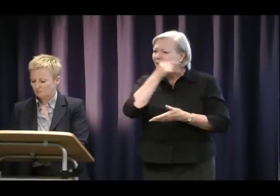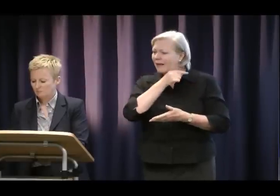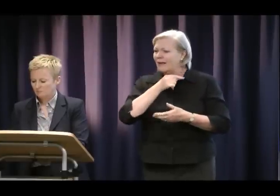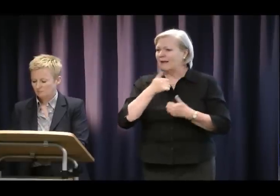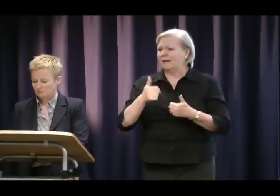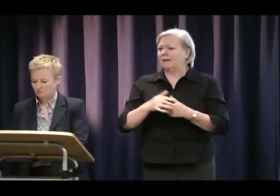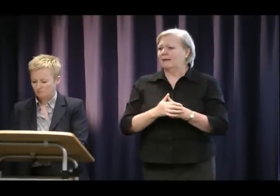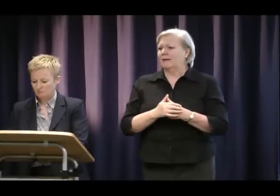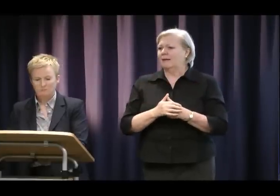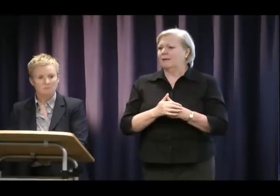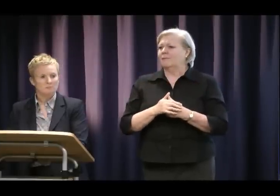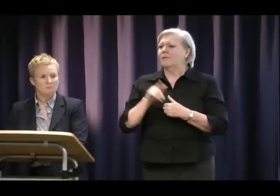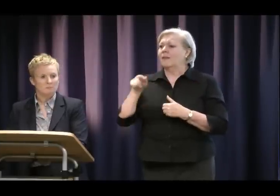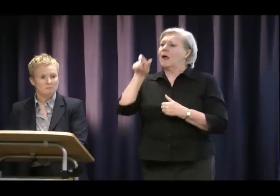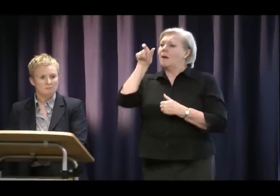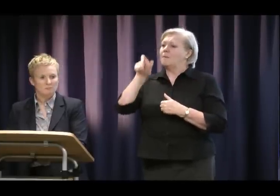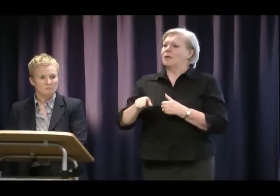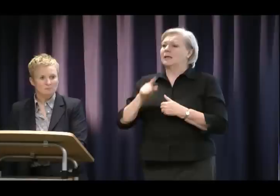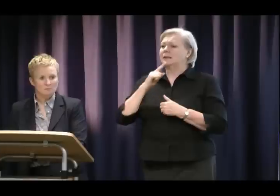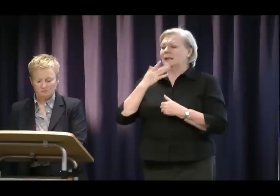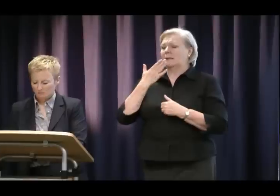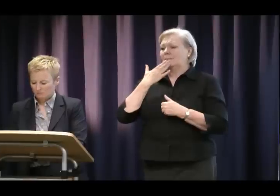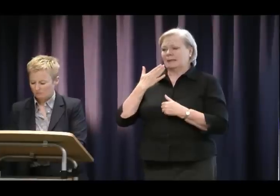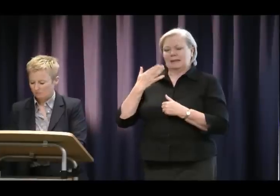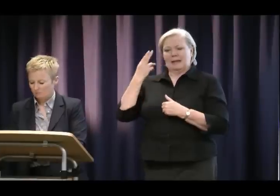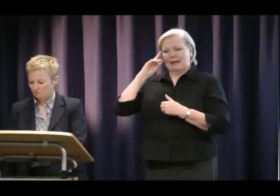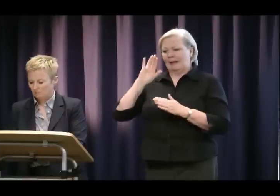there. We could have they've got a deaf cafe over there.